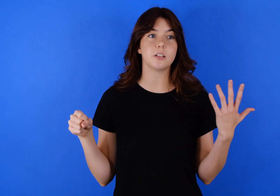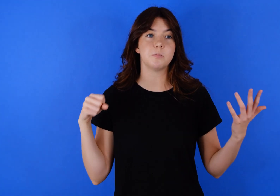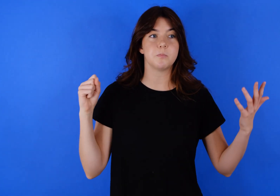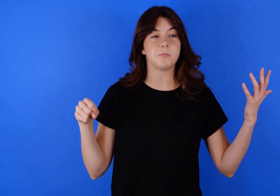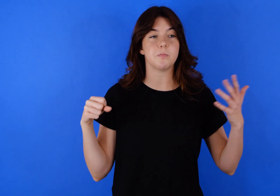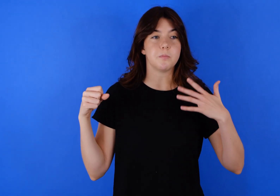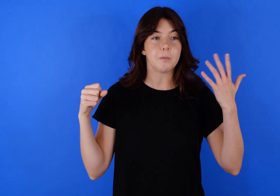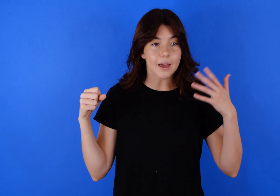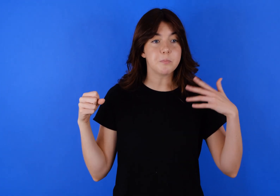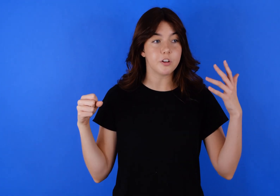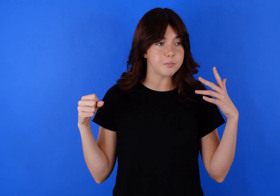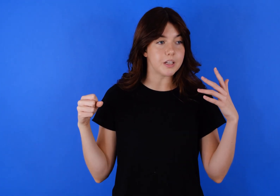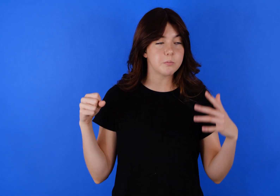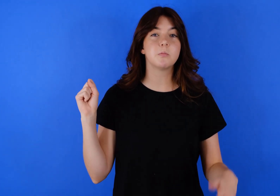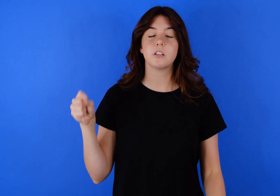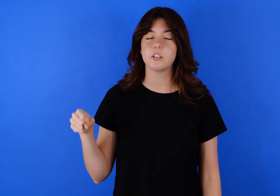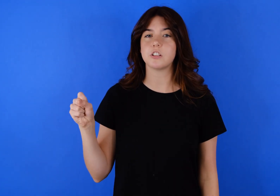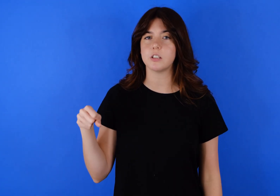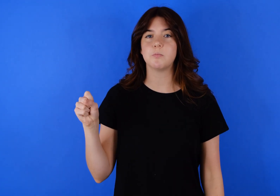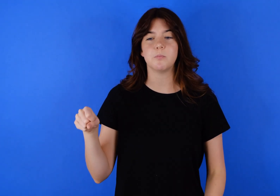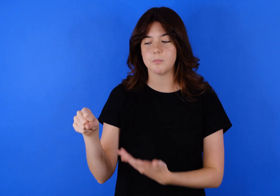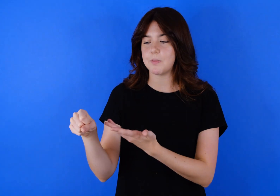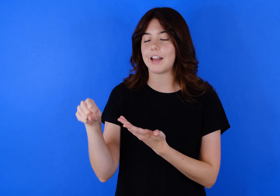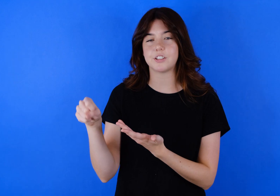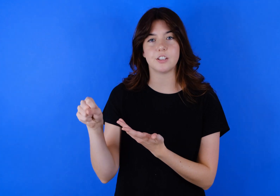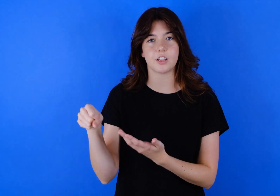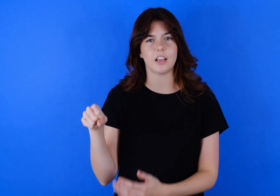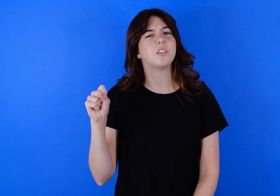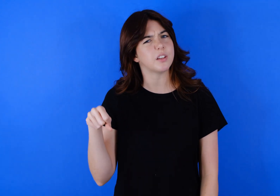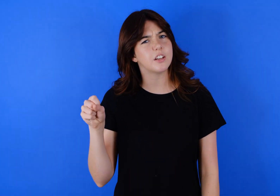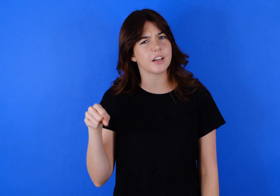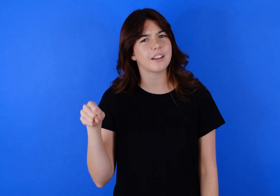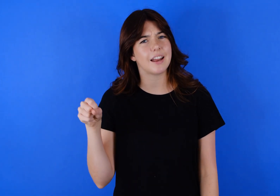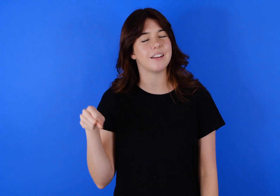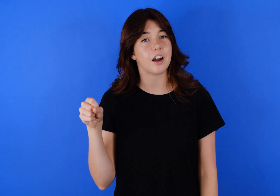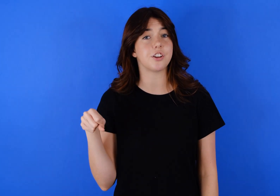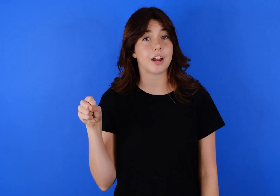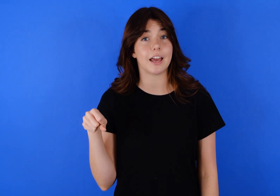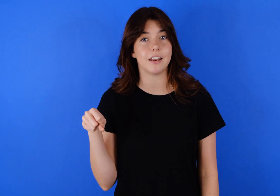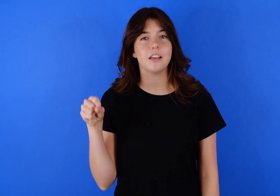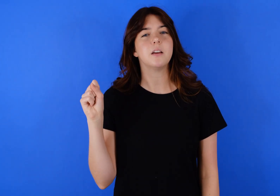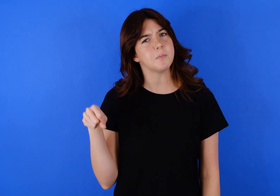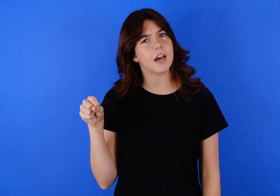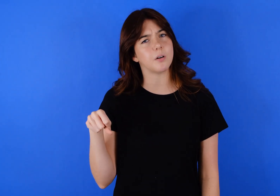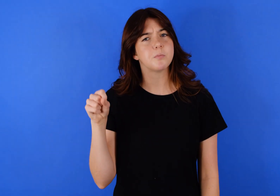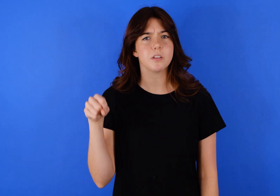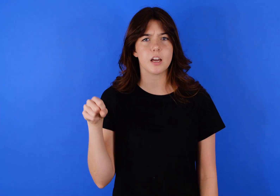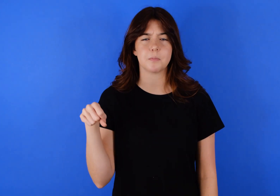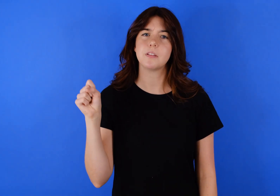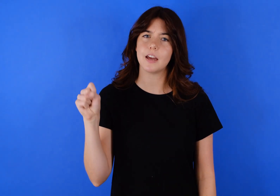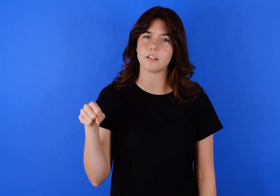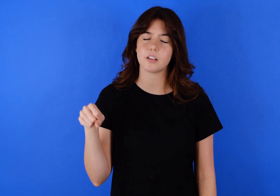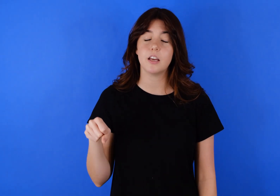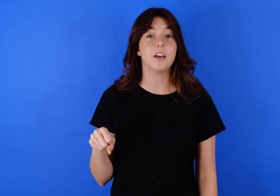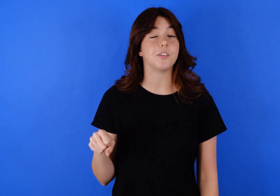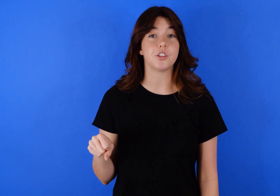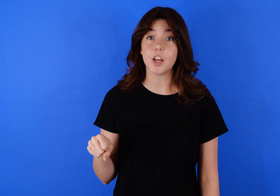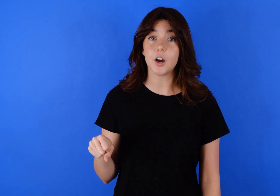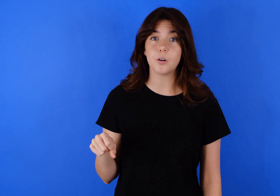your head movement should match the sign. So you're going to kind of nod your head. Yeah, yeah, yes. If it's no,